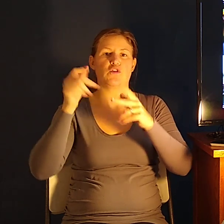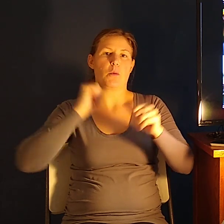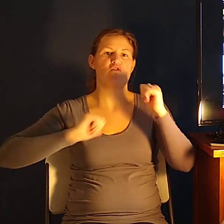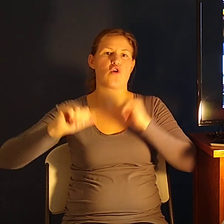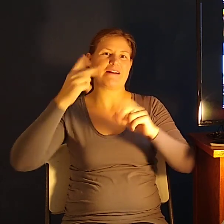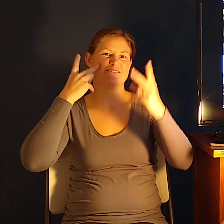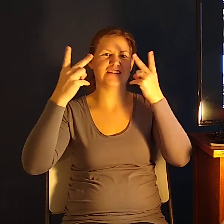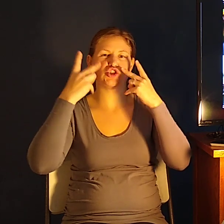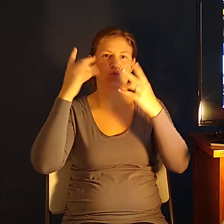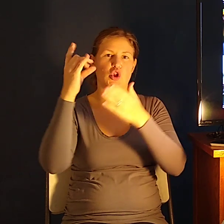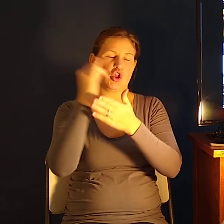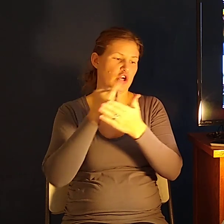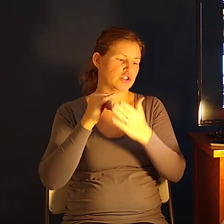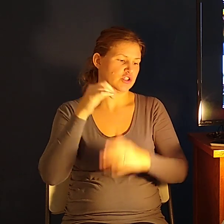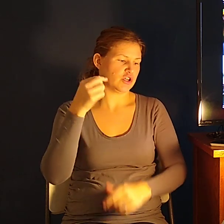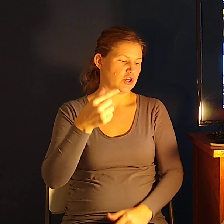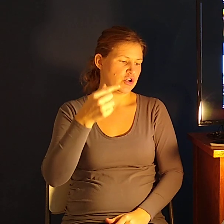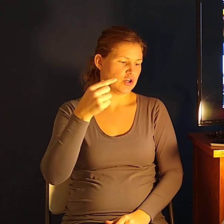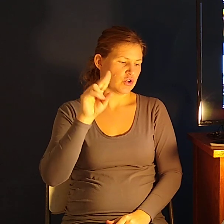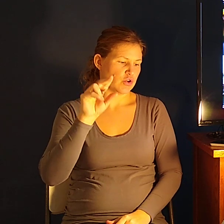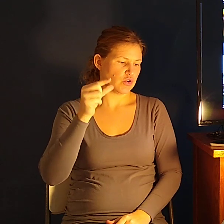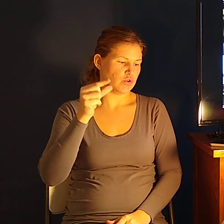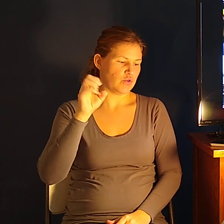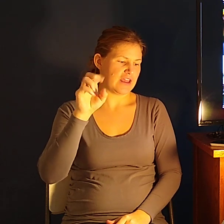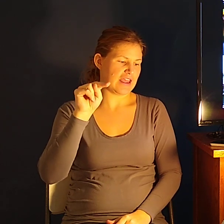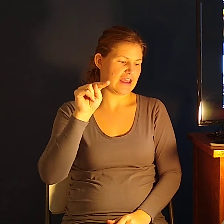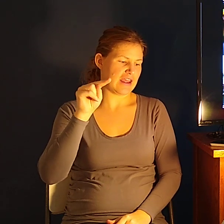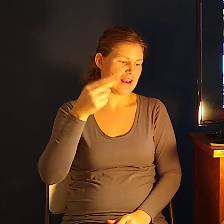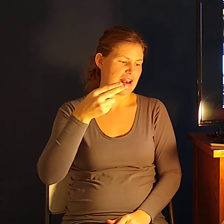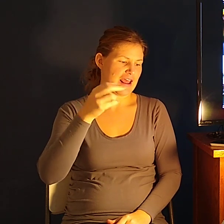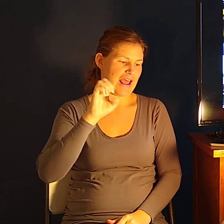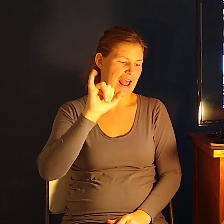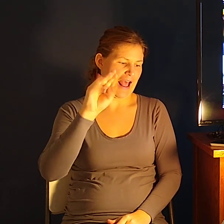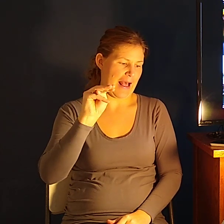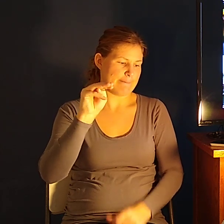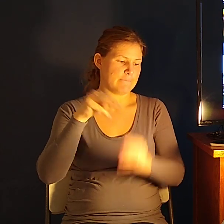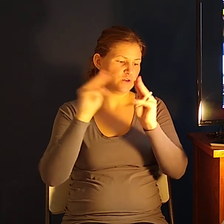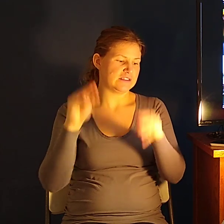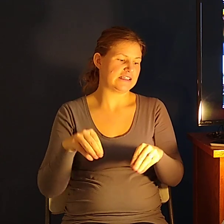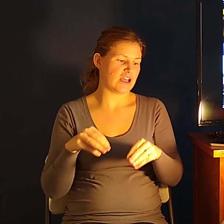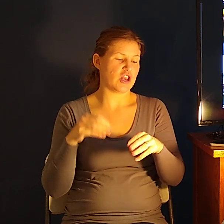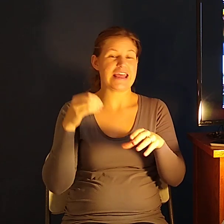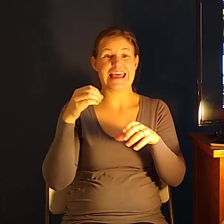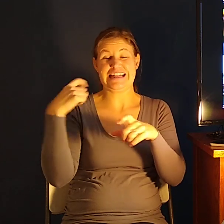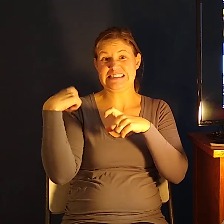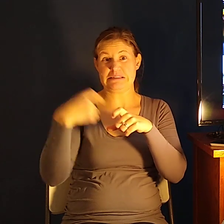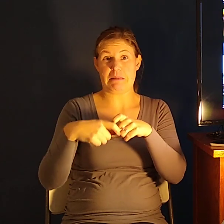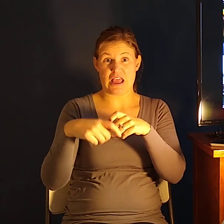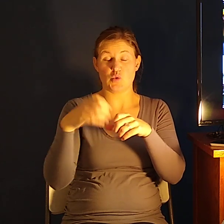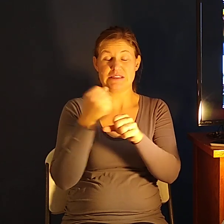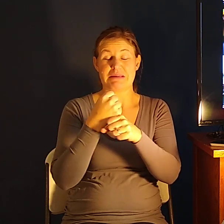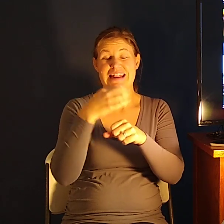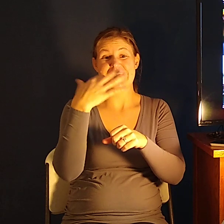The Guggenheim Museum was completed at the Harbor's Edge in Bilbao, Spain in 1997. It is